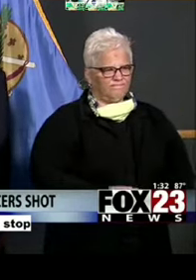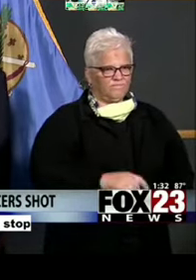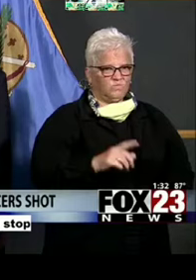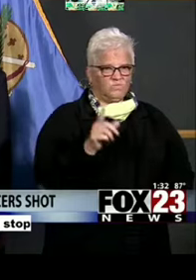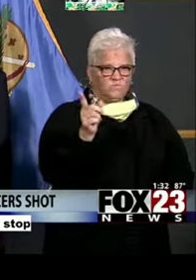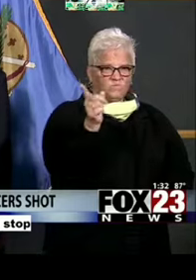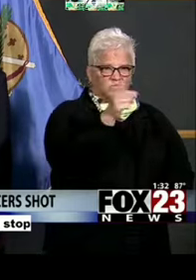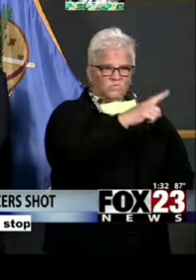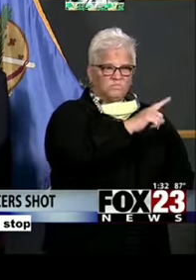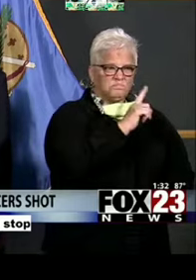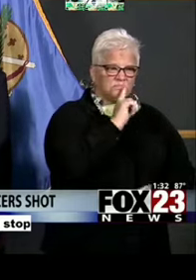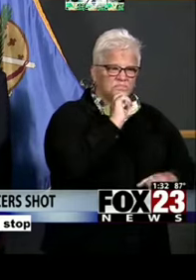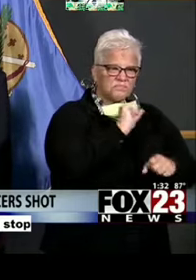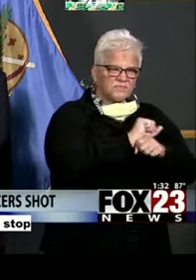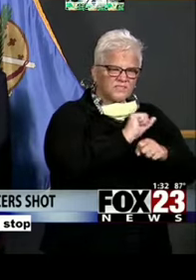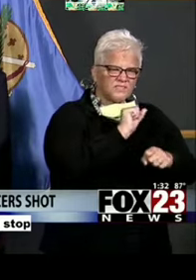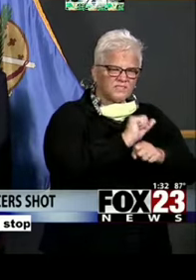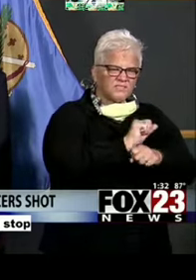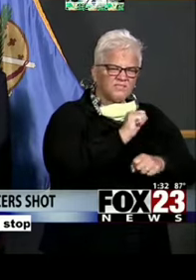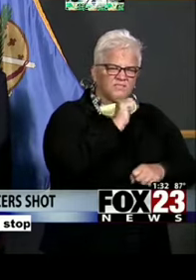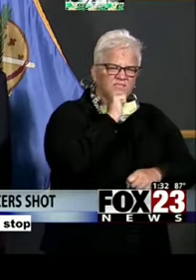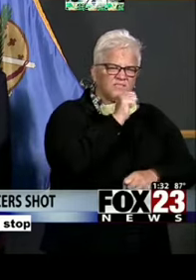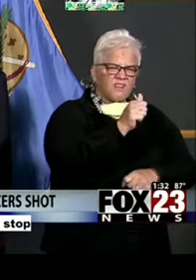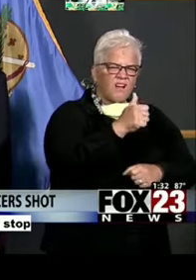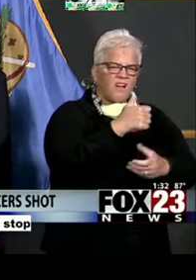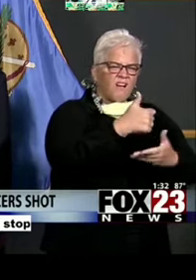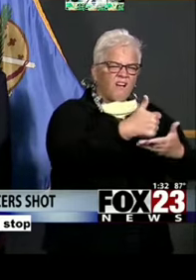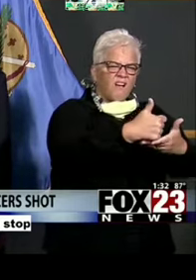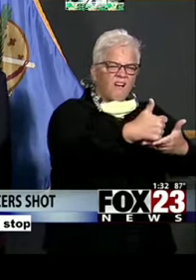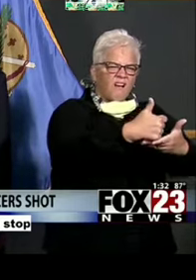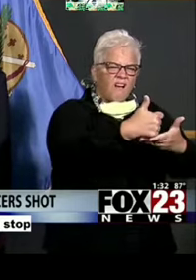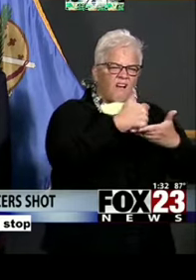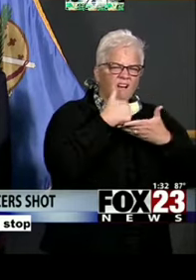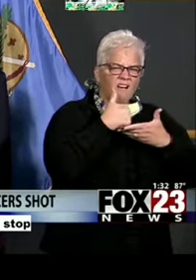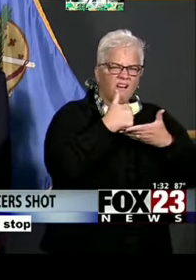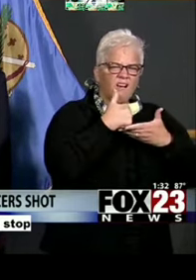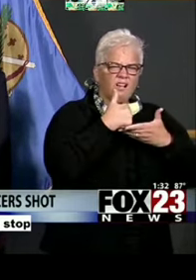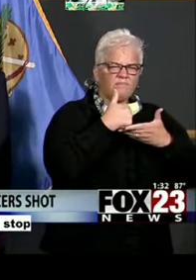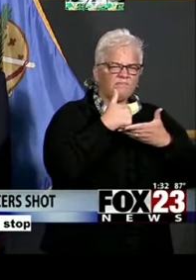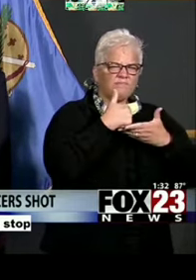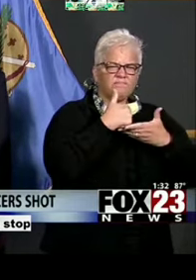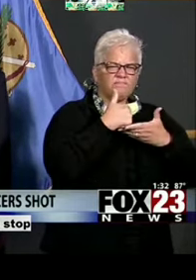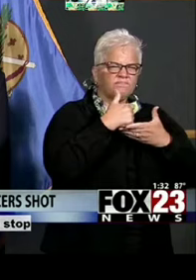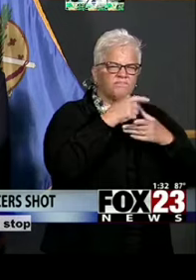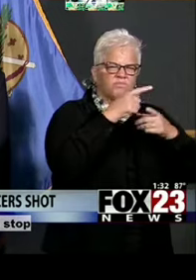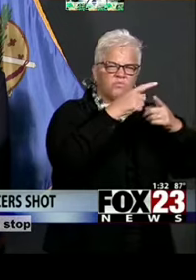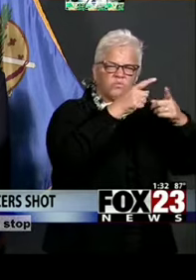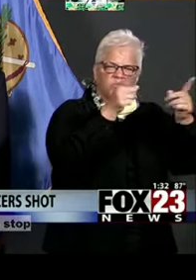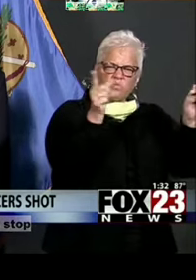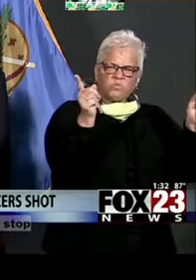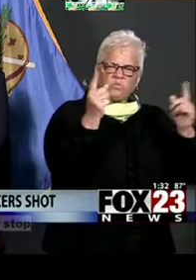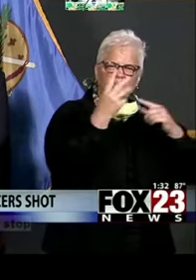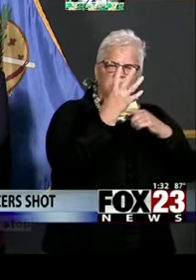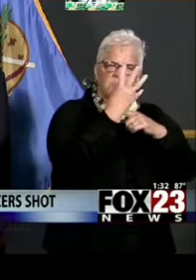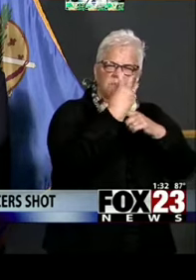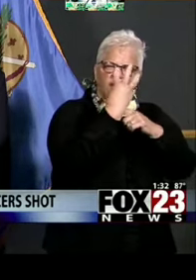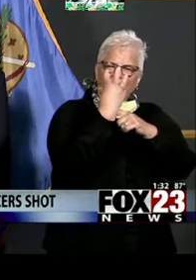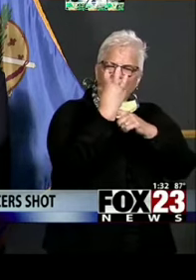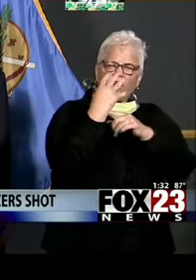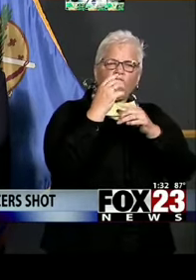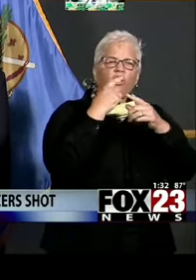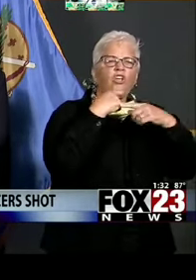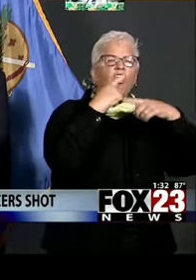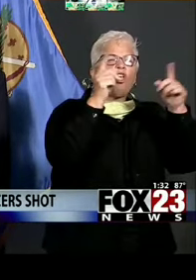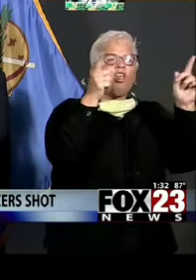traffic stop in East Tulsa. Tulsa police say Ware shot the two officers during the stop around 3:30 a.m. near 21st